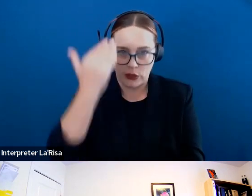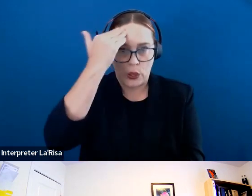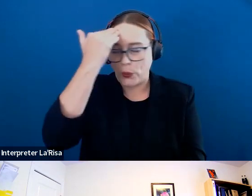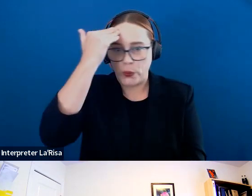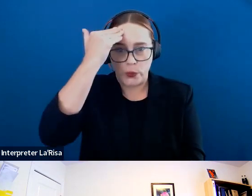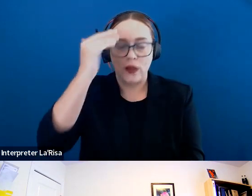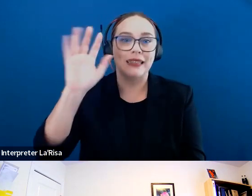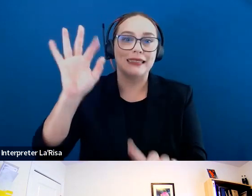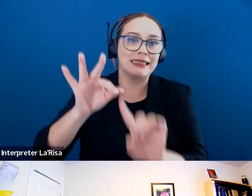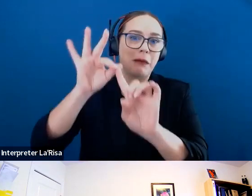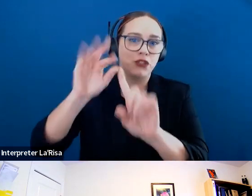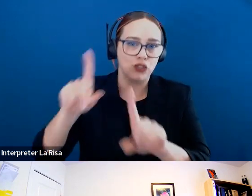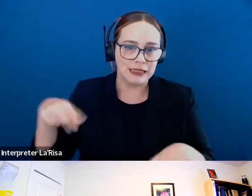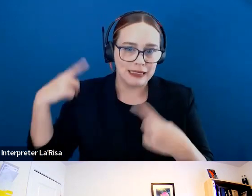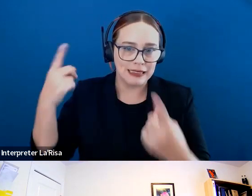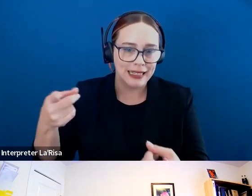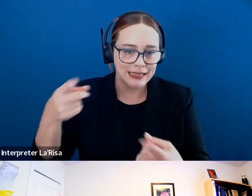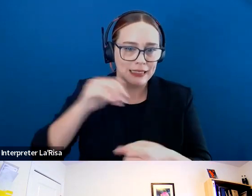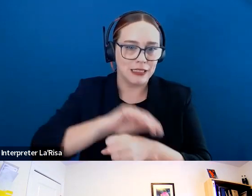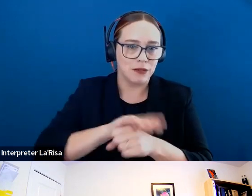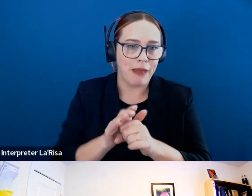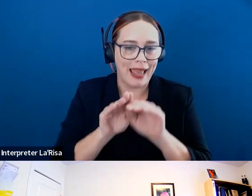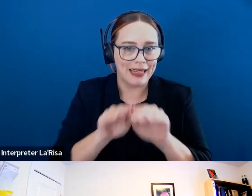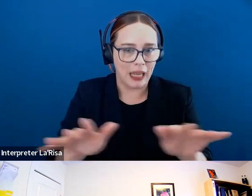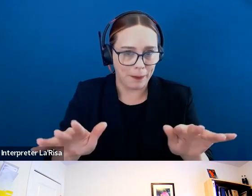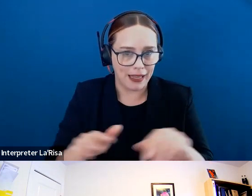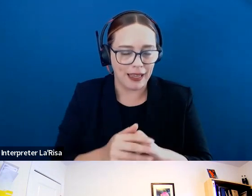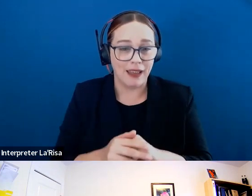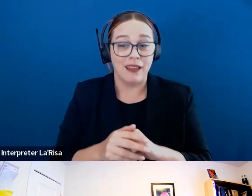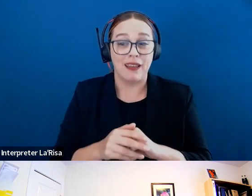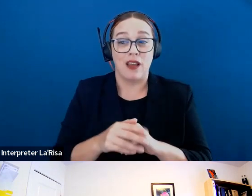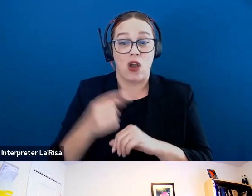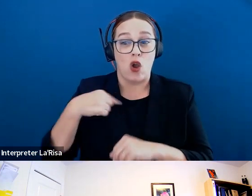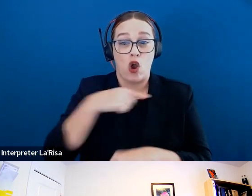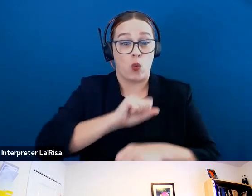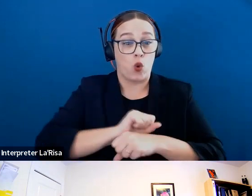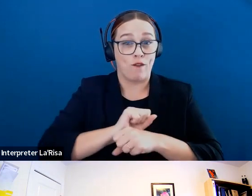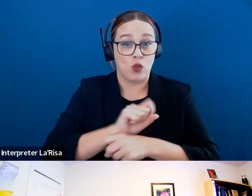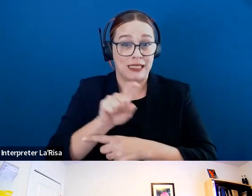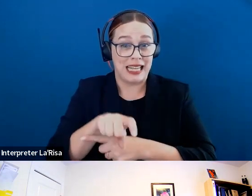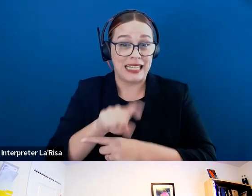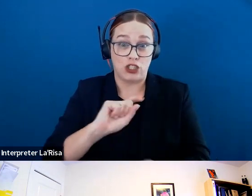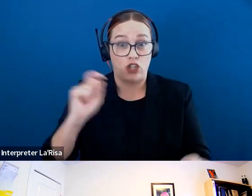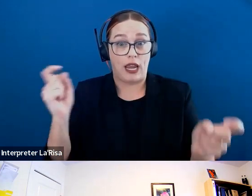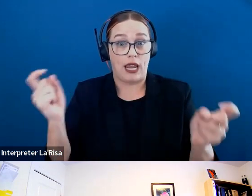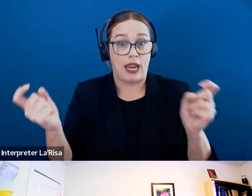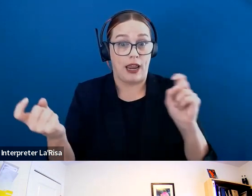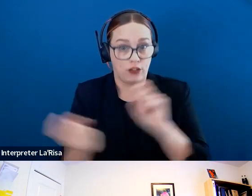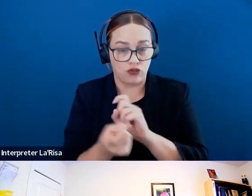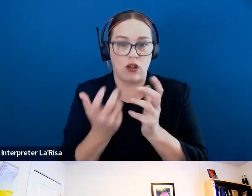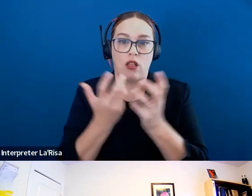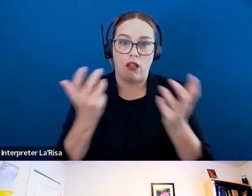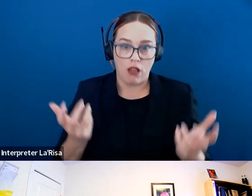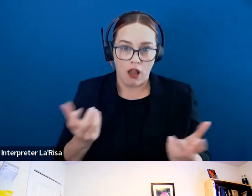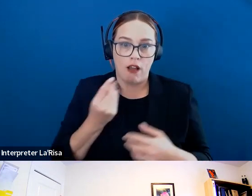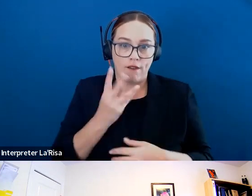the pandemic, our workforce needs have changed dramatically in the last few years. So getting a good grasp of